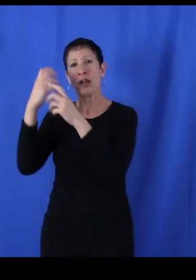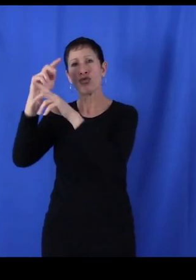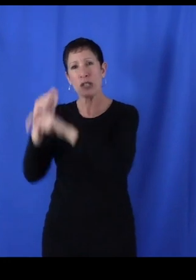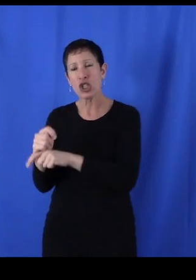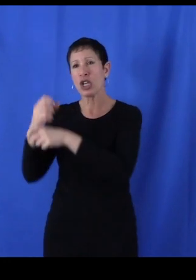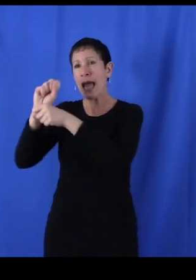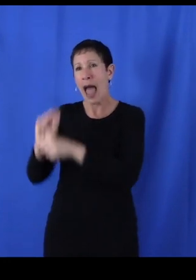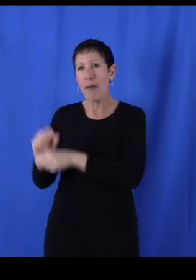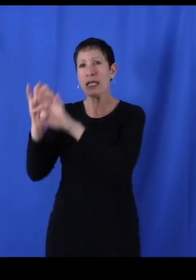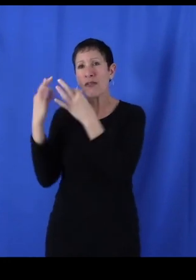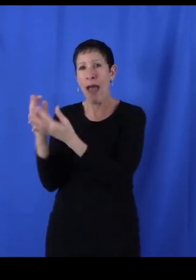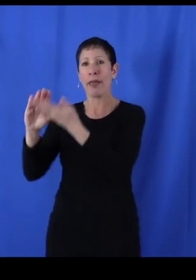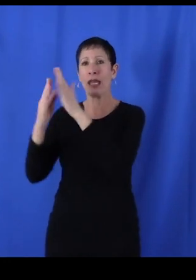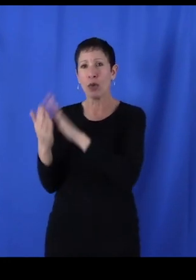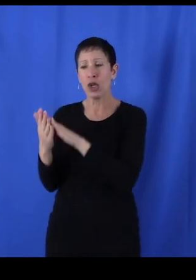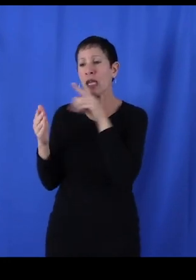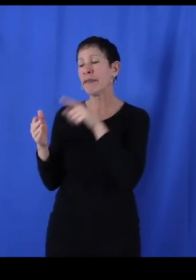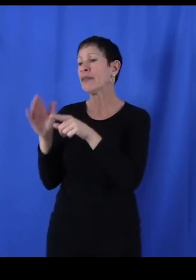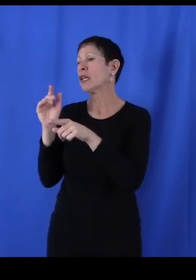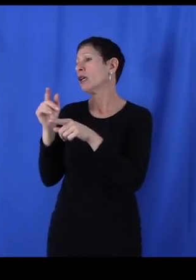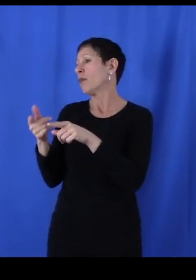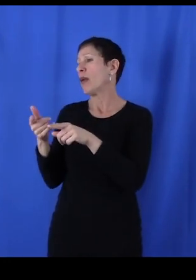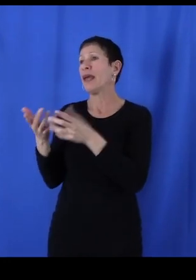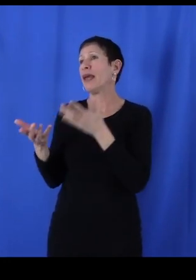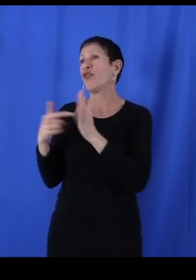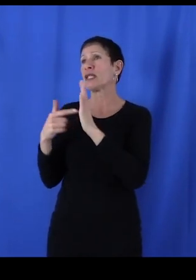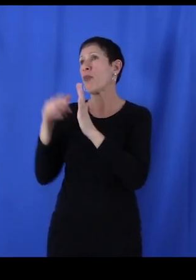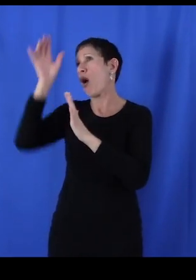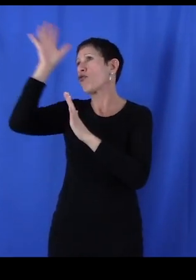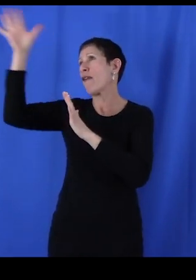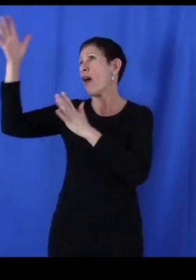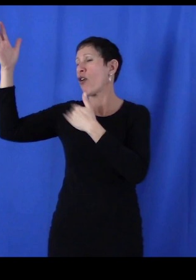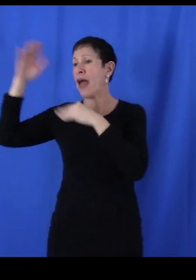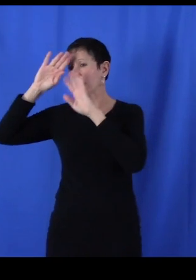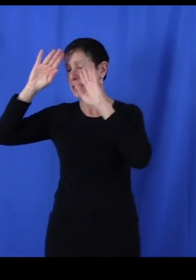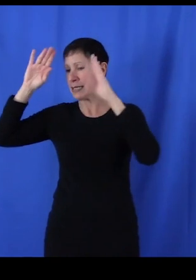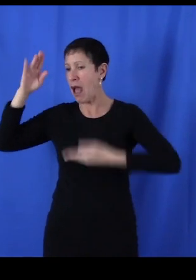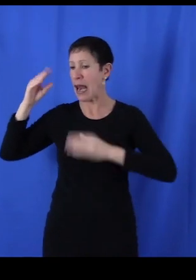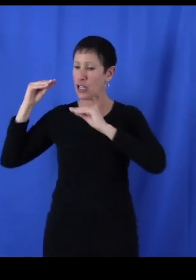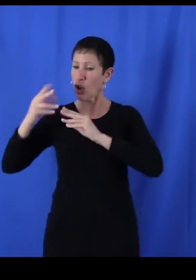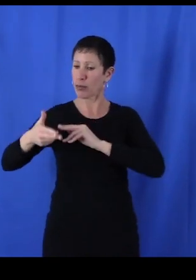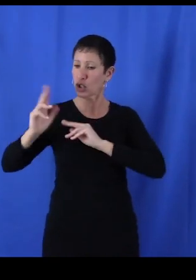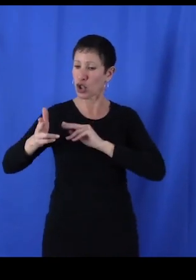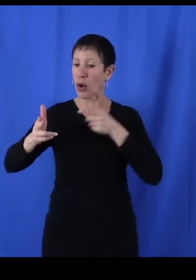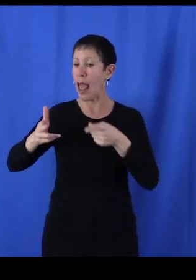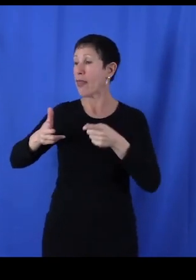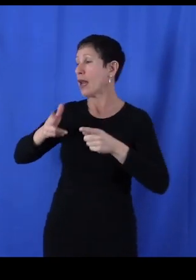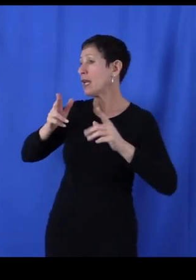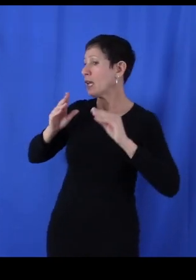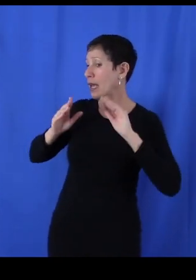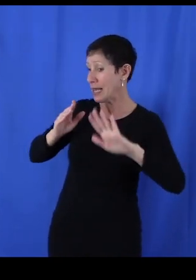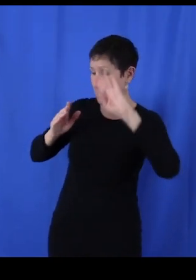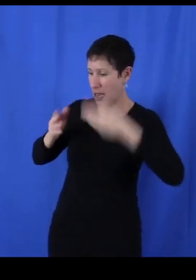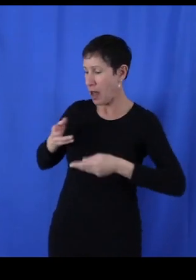tradition and habits and family and community. This could be the grandfather who taught his son to shoot and the father who will in turn teach